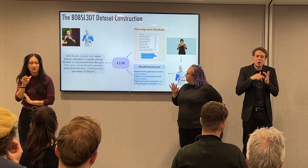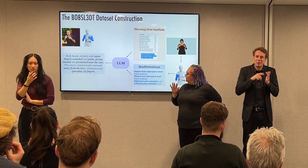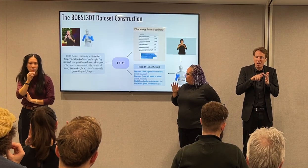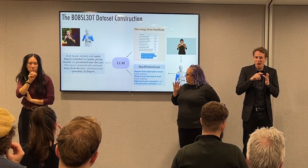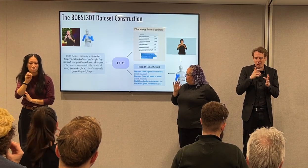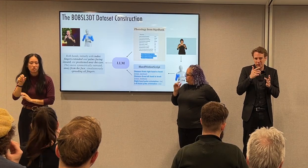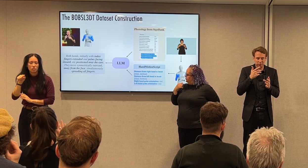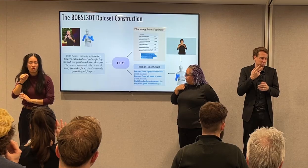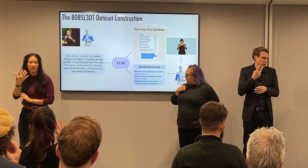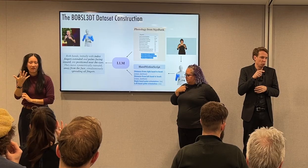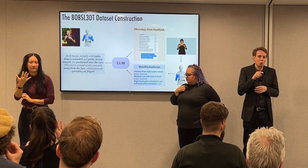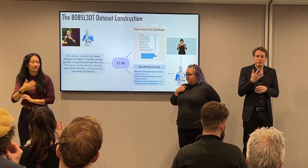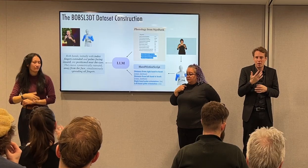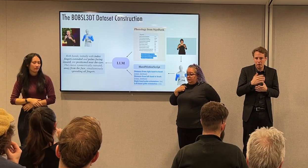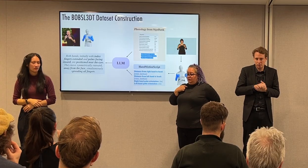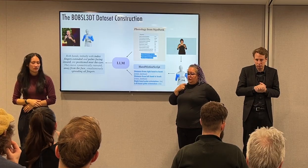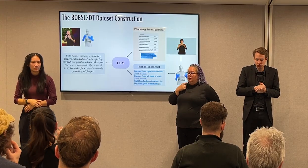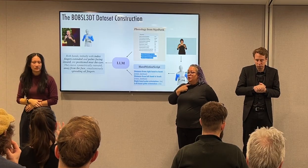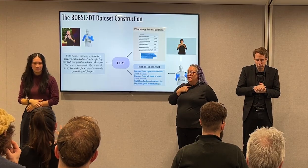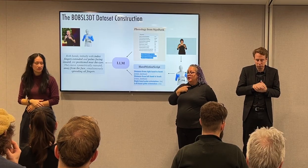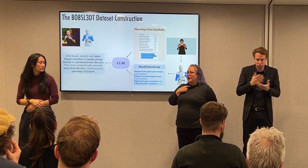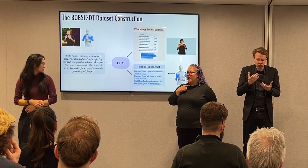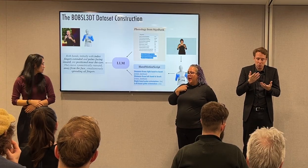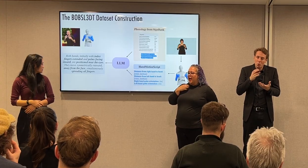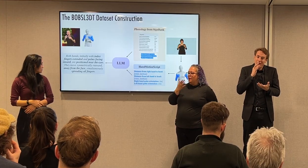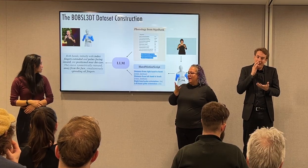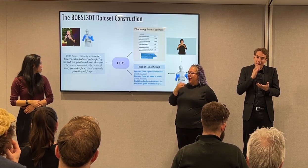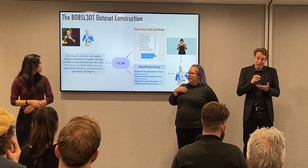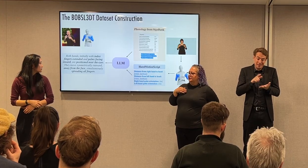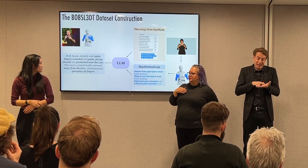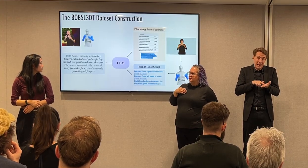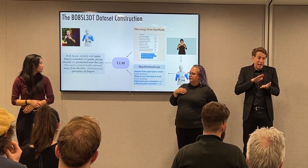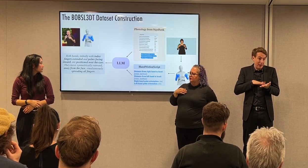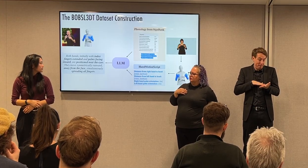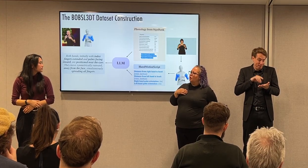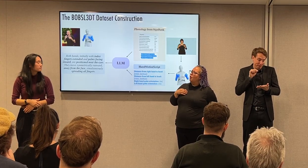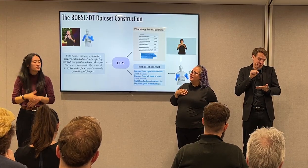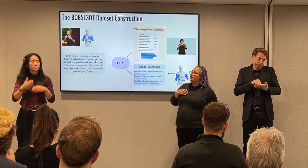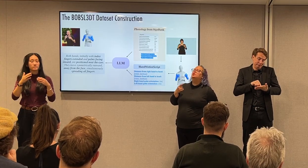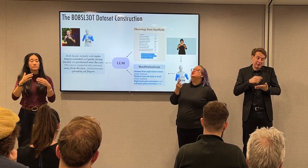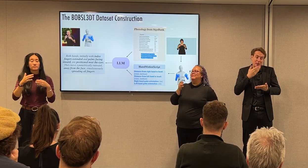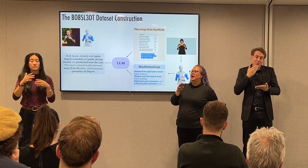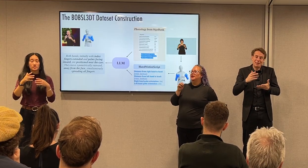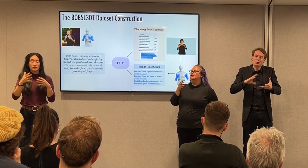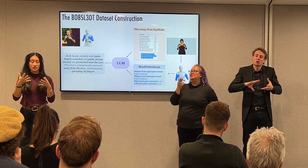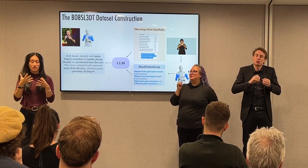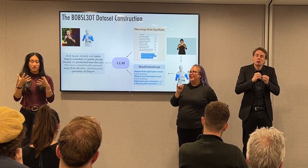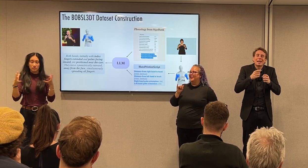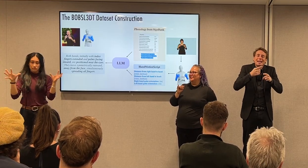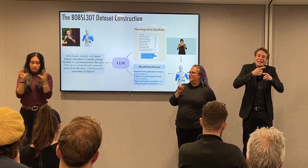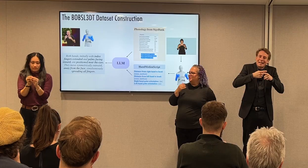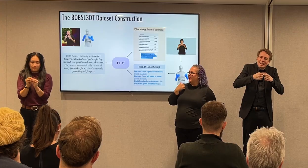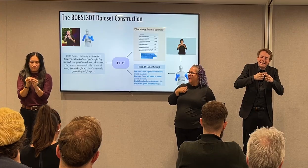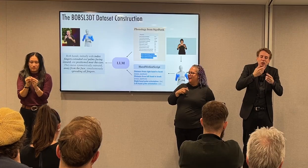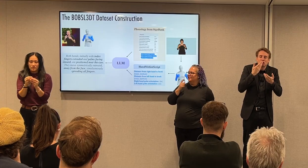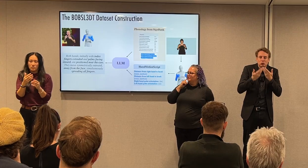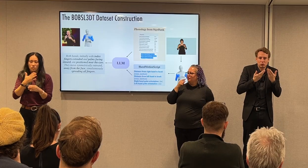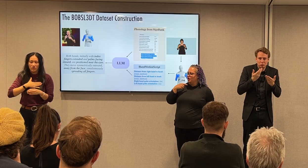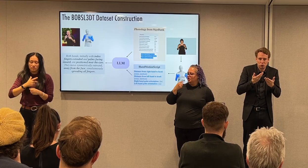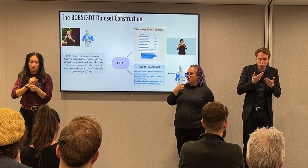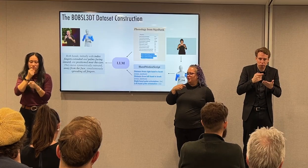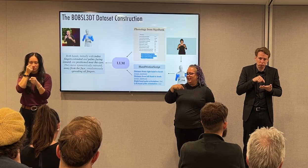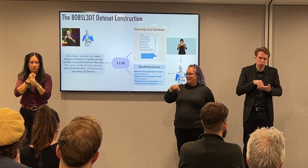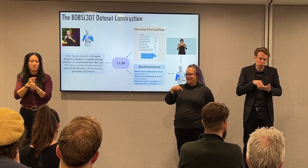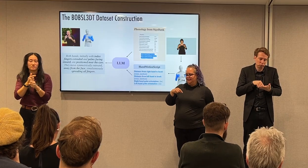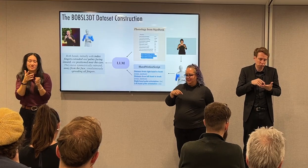And we ask it to generate English textual description. So here, for instance, for a sign,